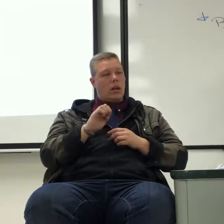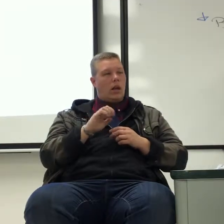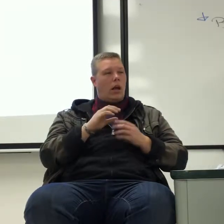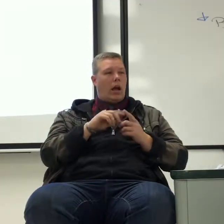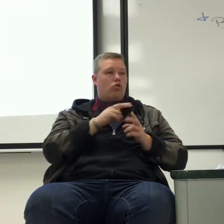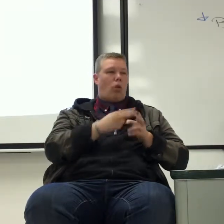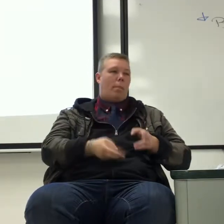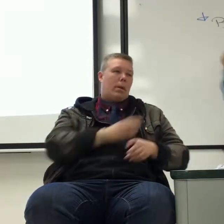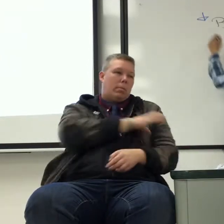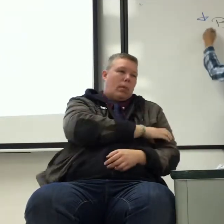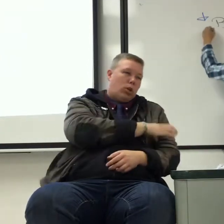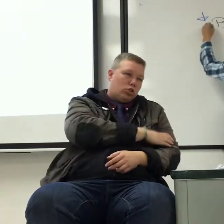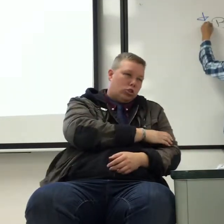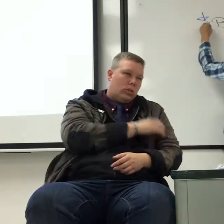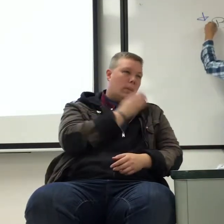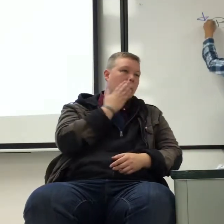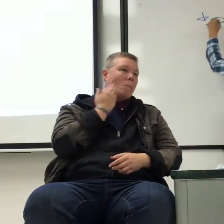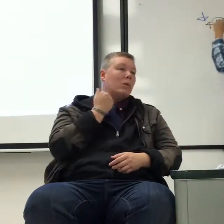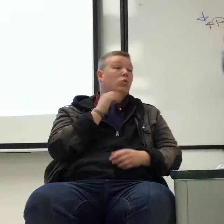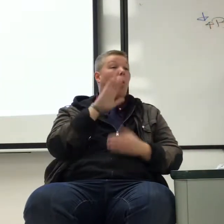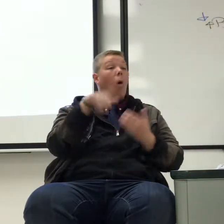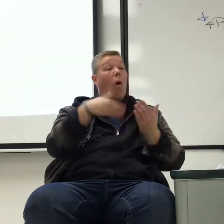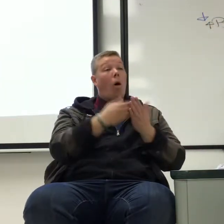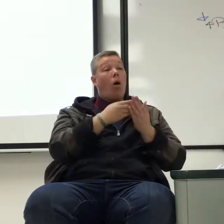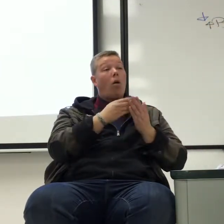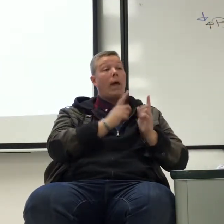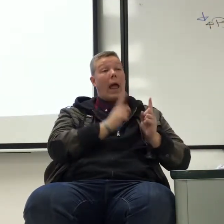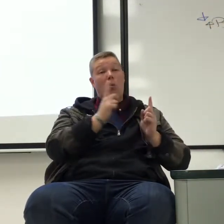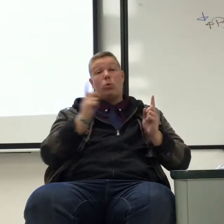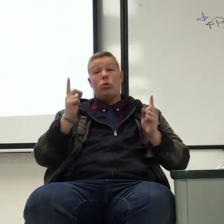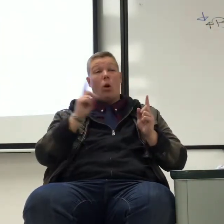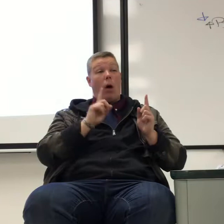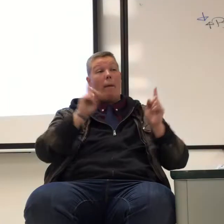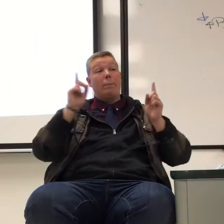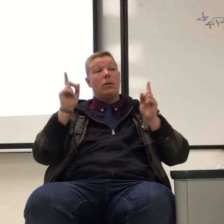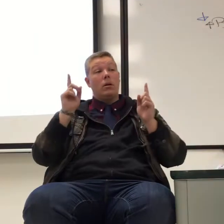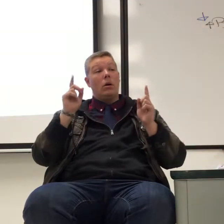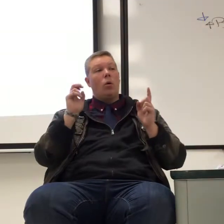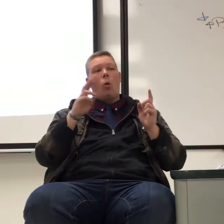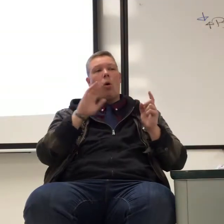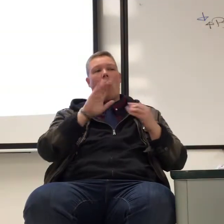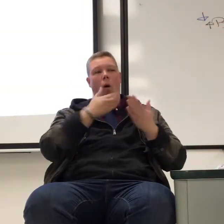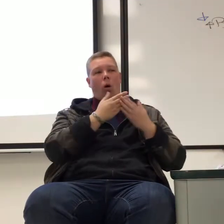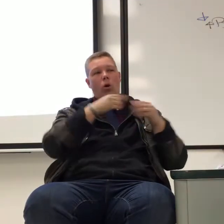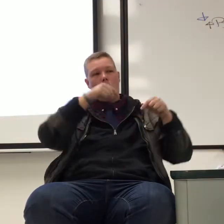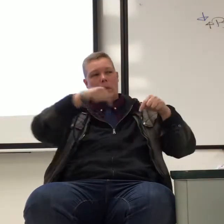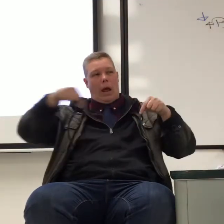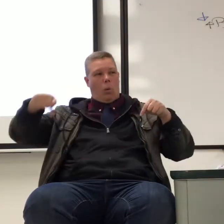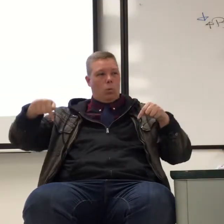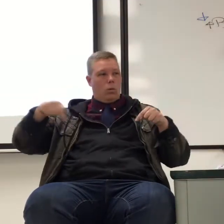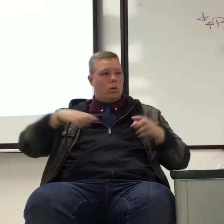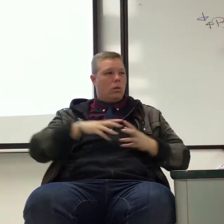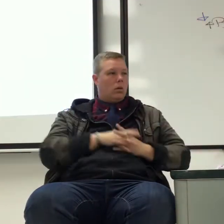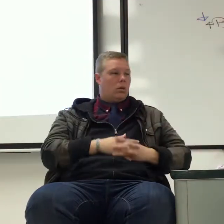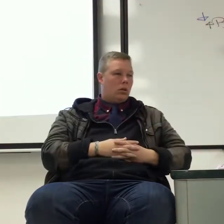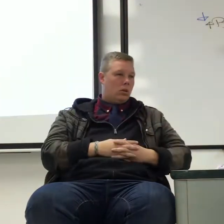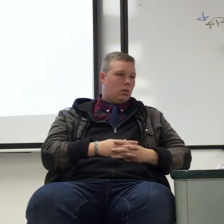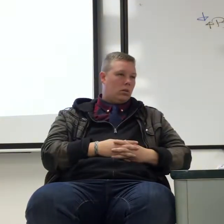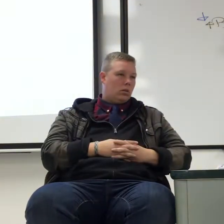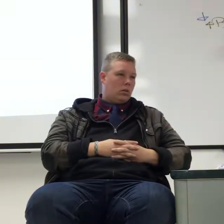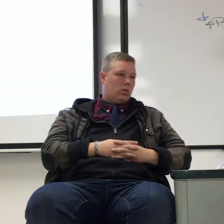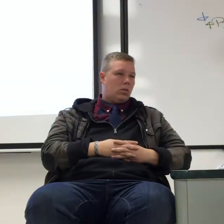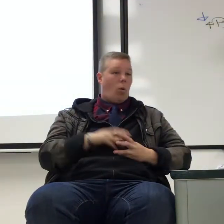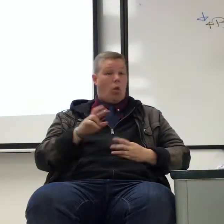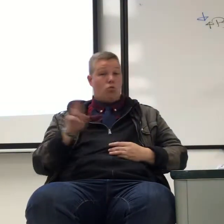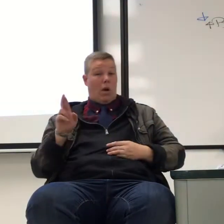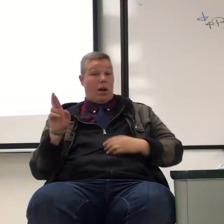go down or all the arrows either go up. And it's important to understand things on the right cause the change on the left.